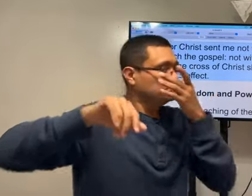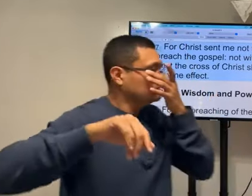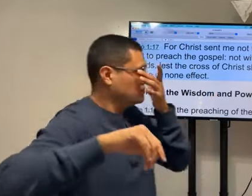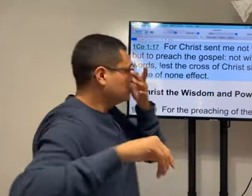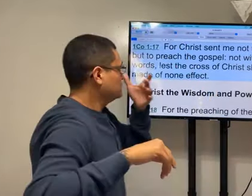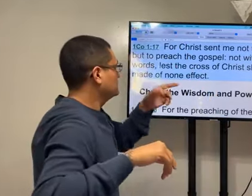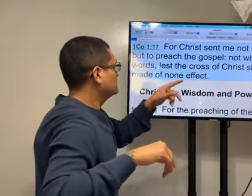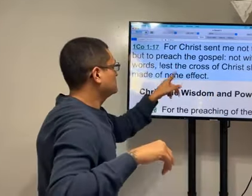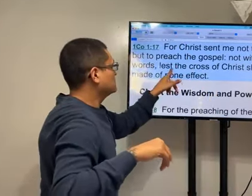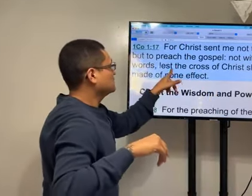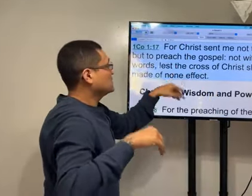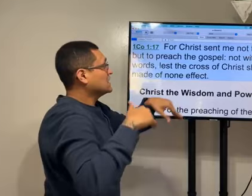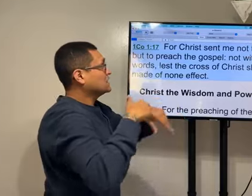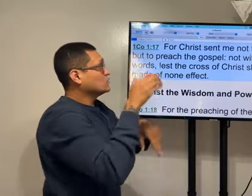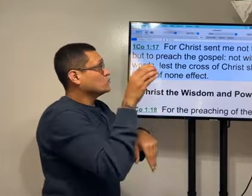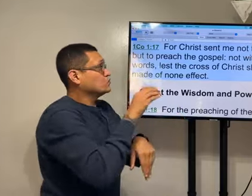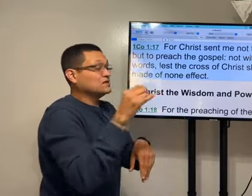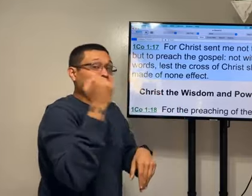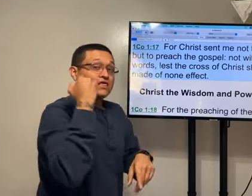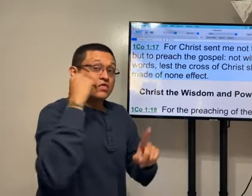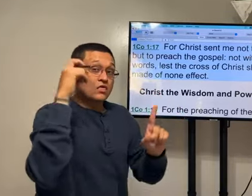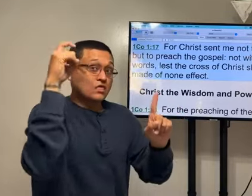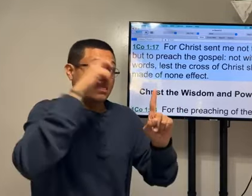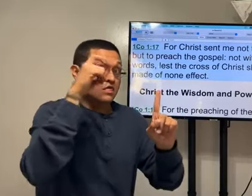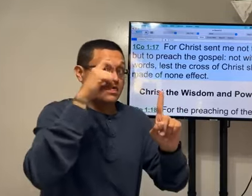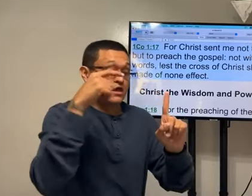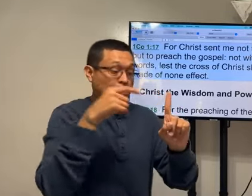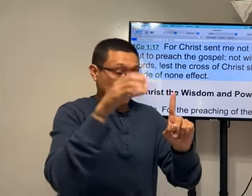Right? These words and the wisdom is from God.